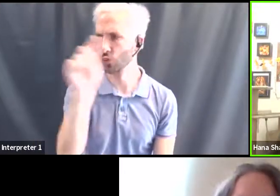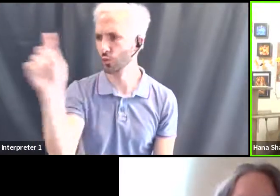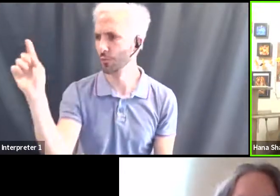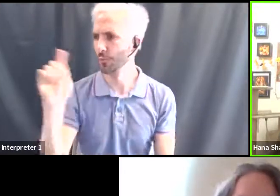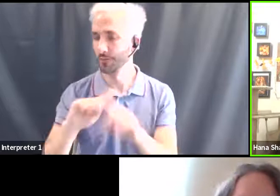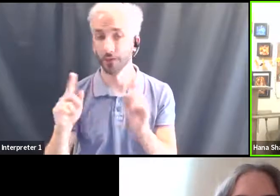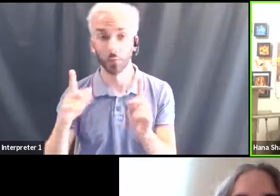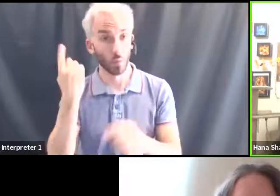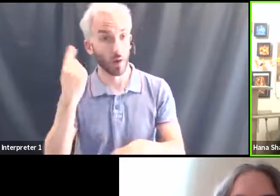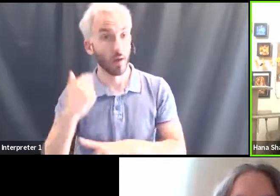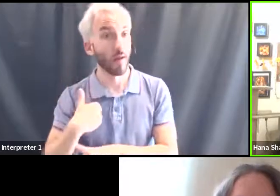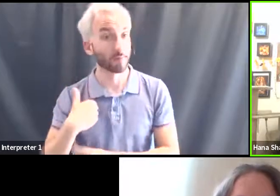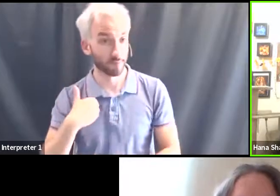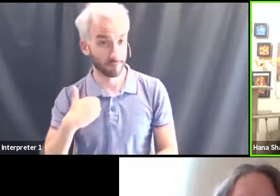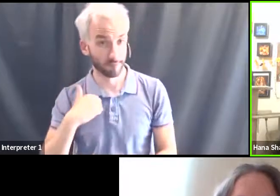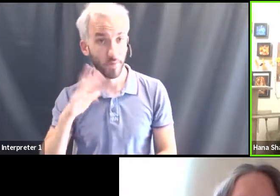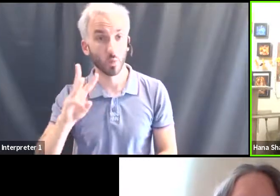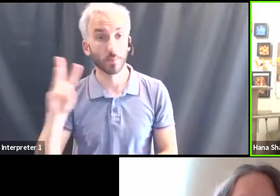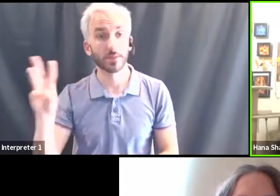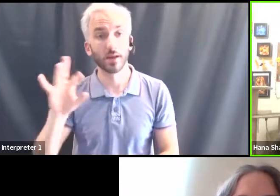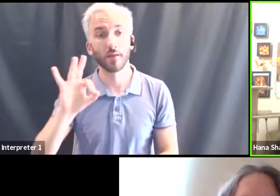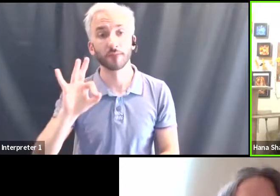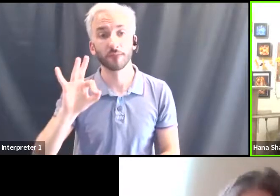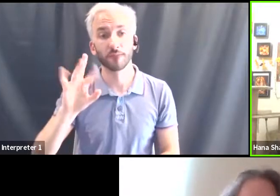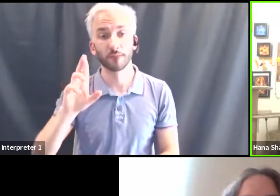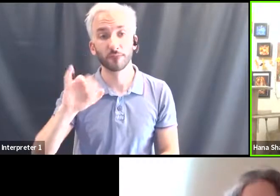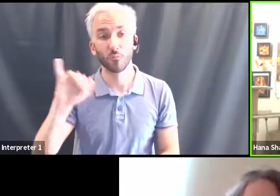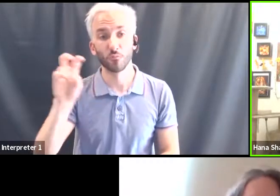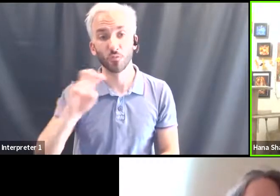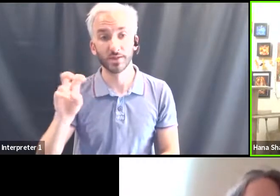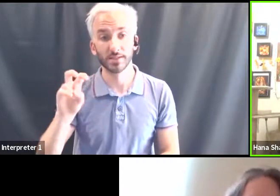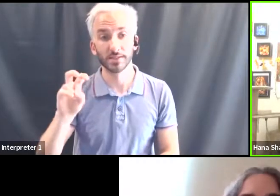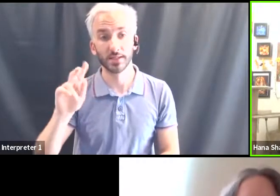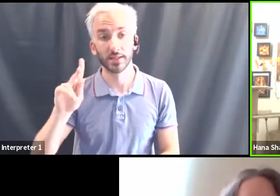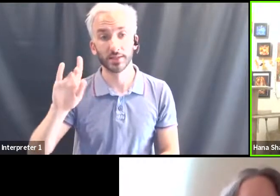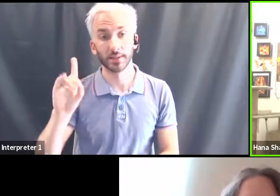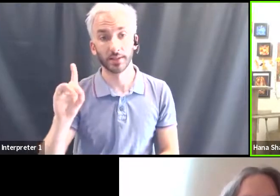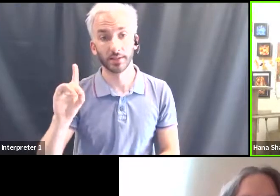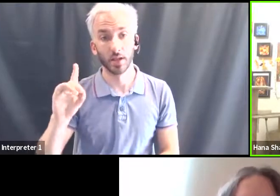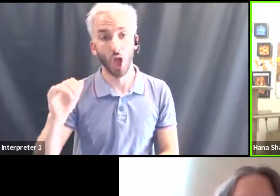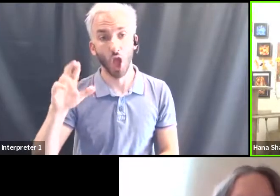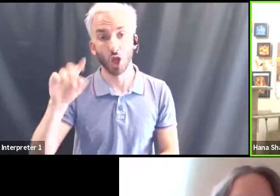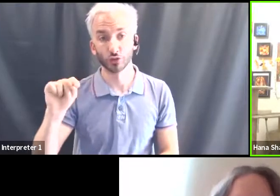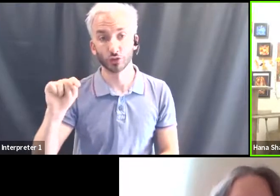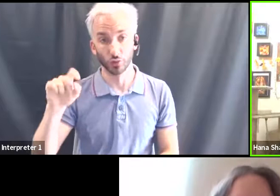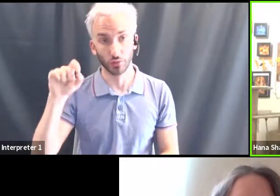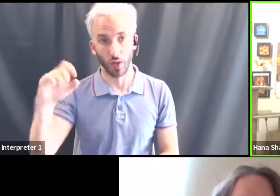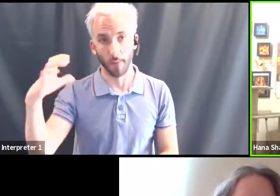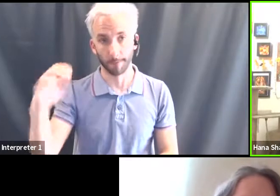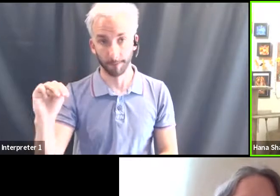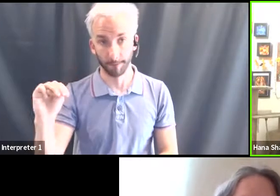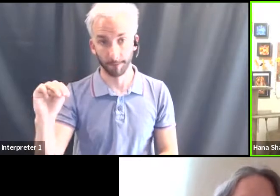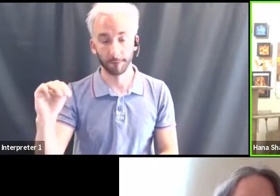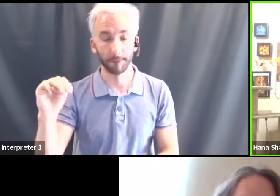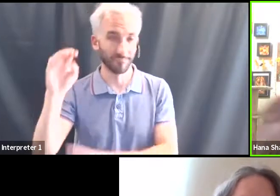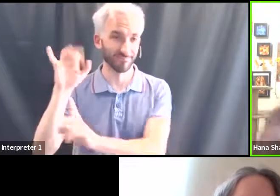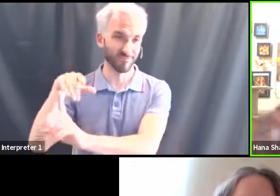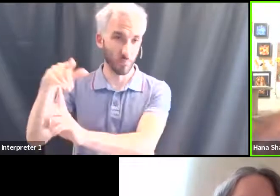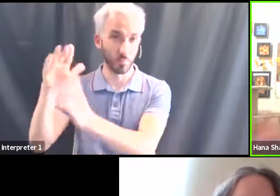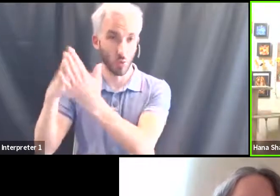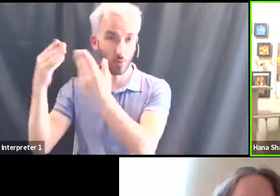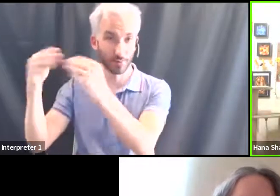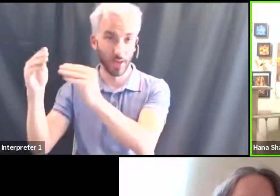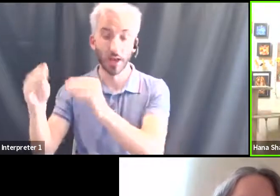have a website. It's frizzkidart.com. I'll put it in the chat. I sell my book. But you can also get my book from